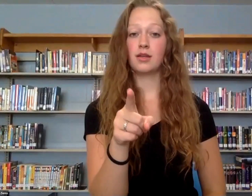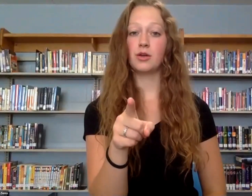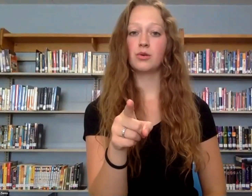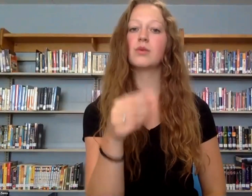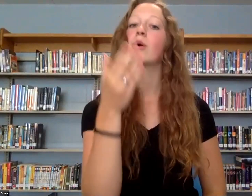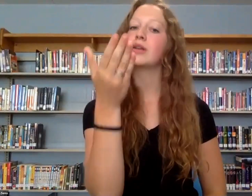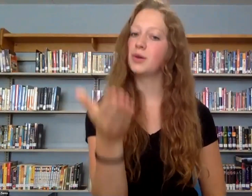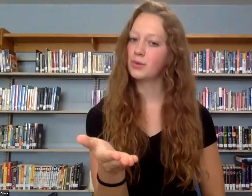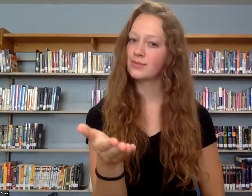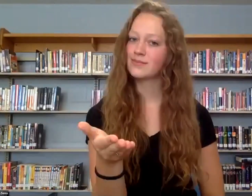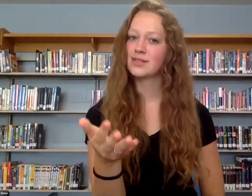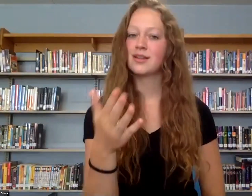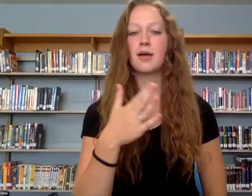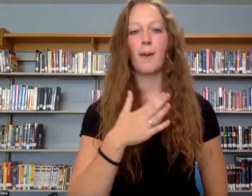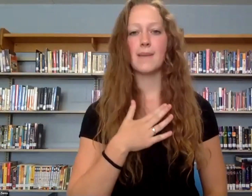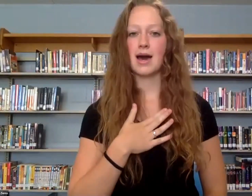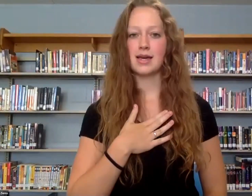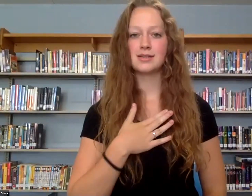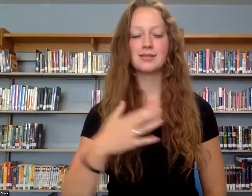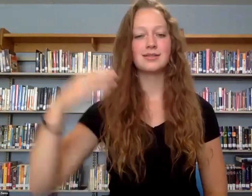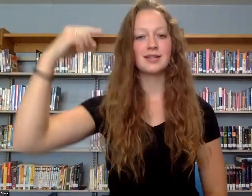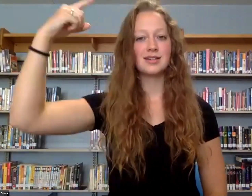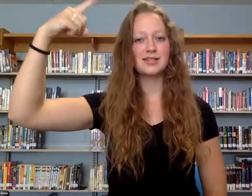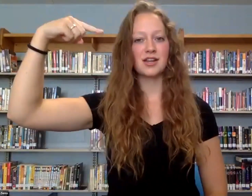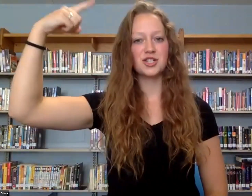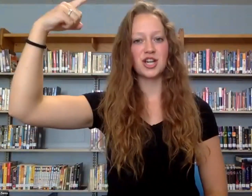You or you, my sunshine,